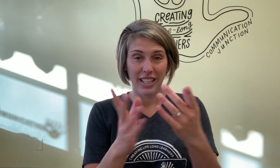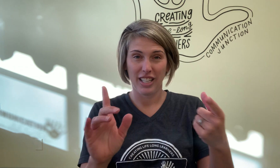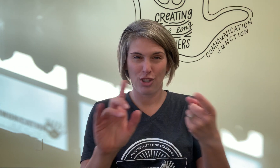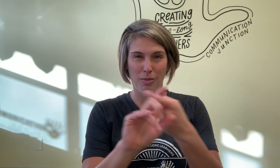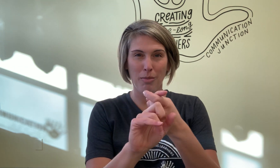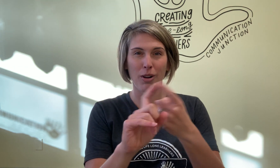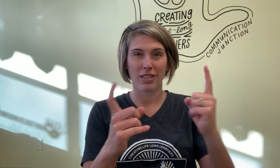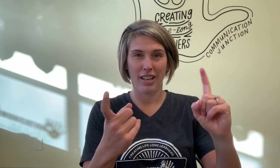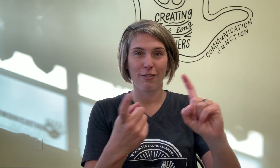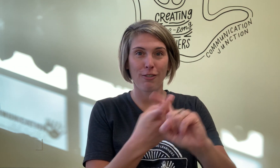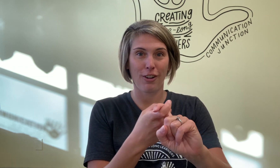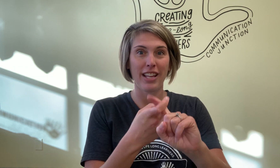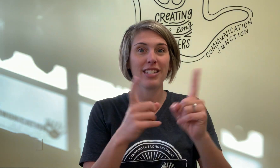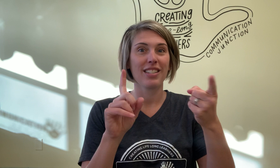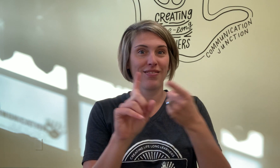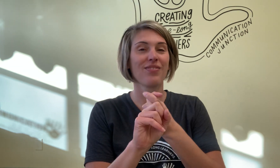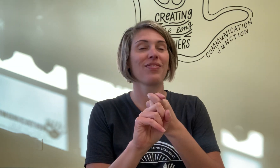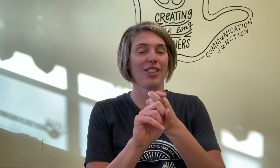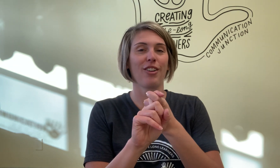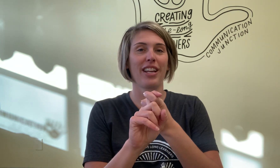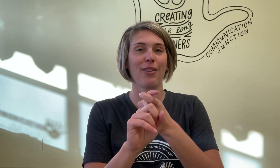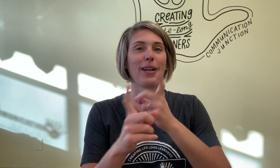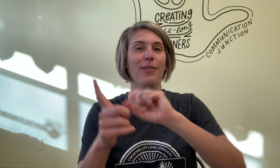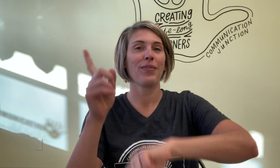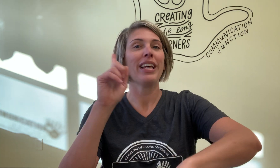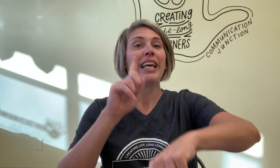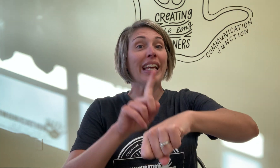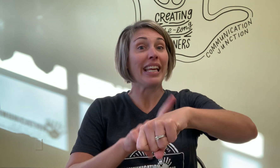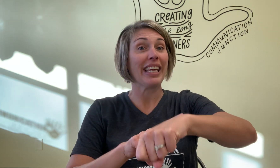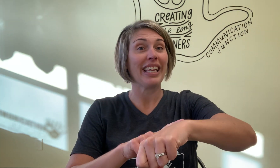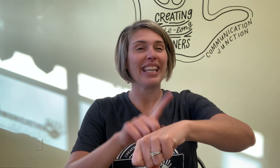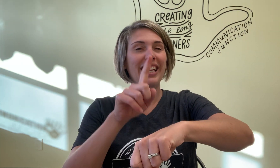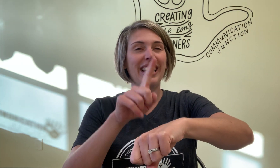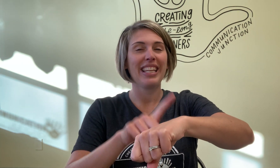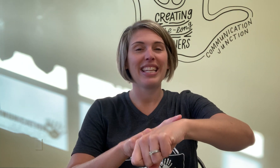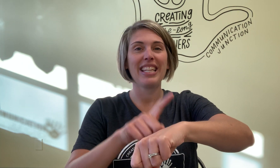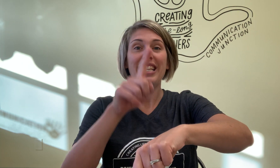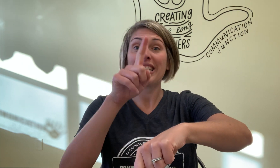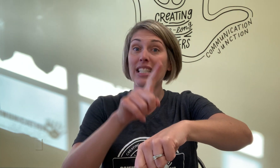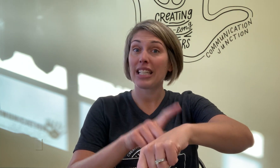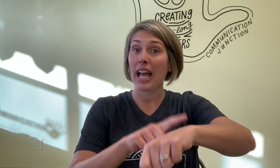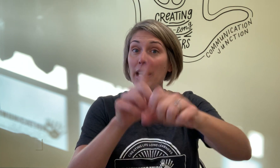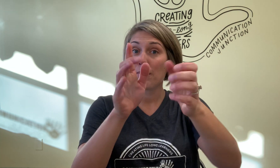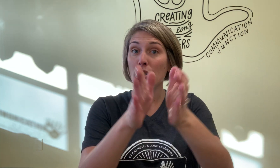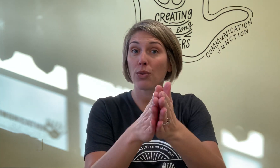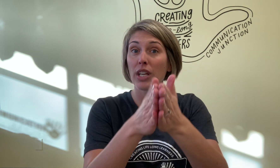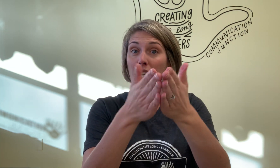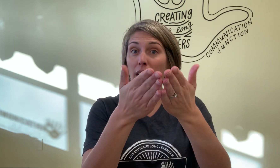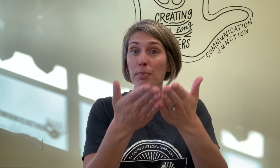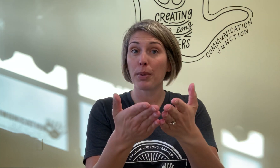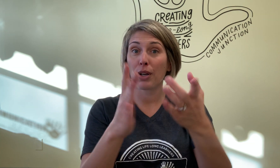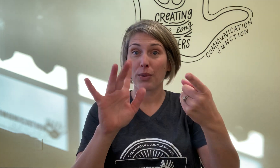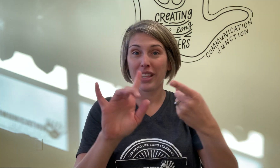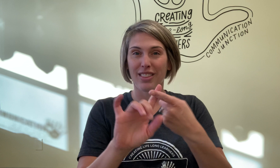Do you remember our sign for friend? All right, here we go. It is time to read a book with all